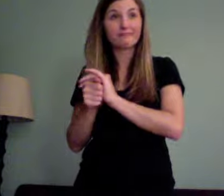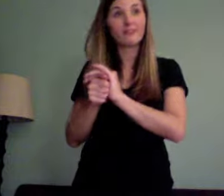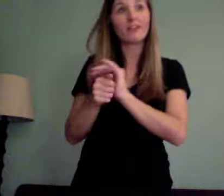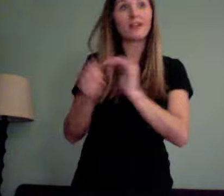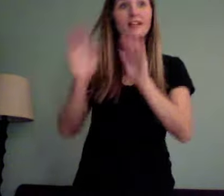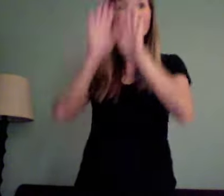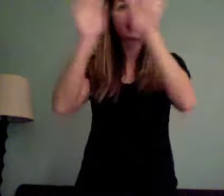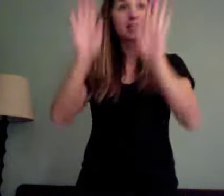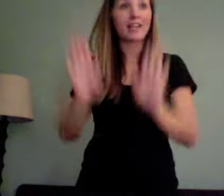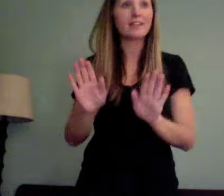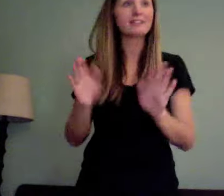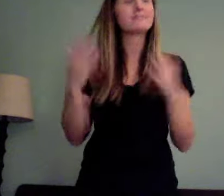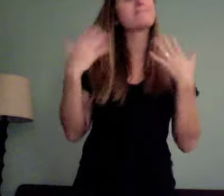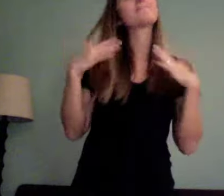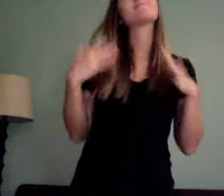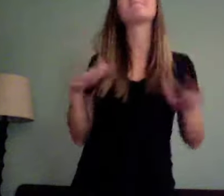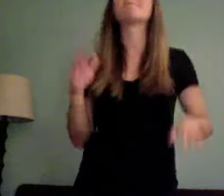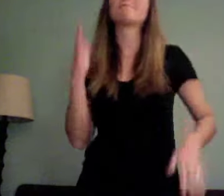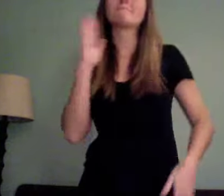We act like we've got it together throughout the week.